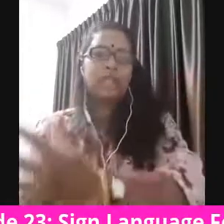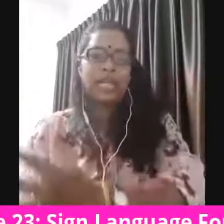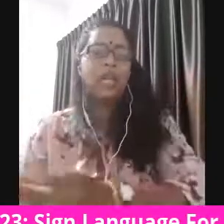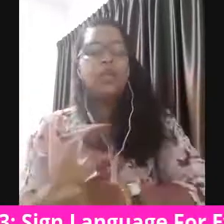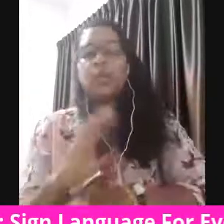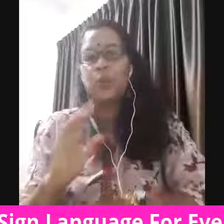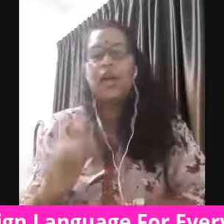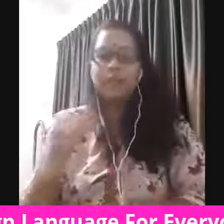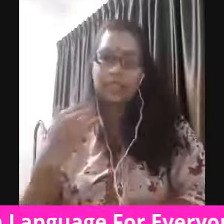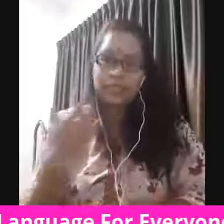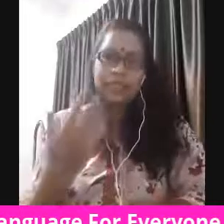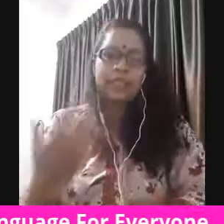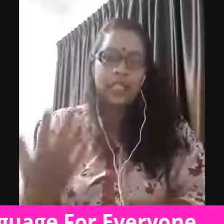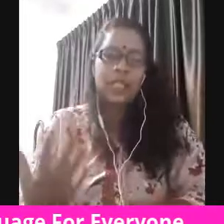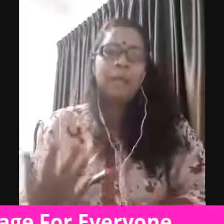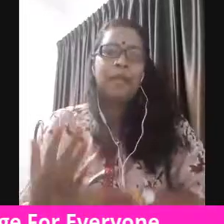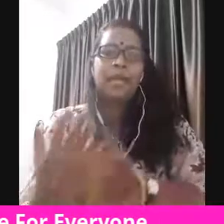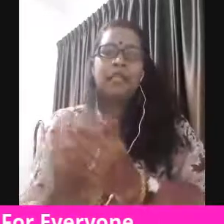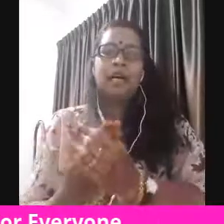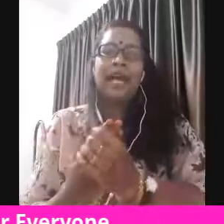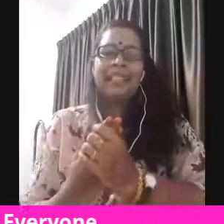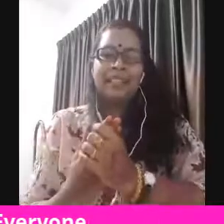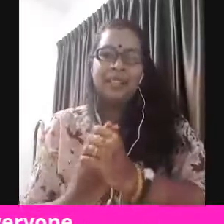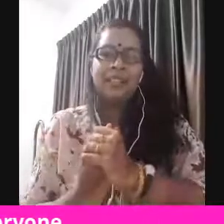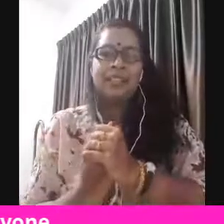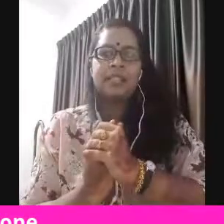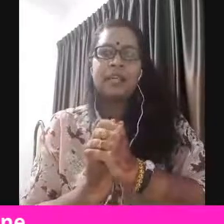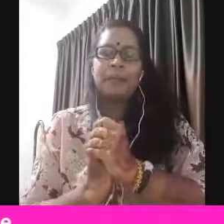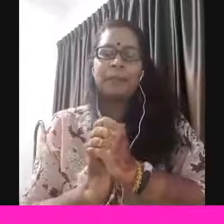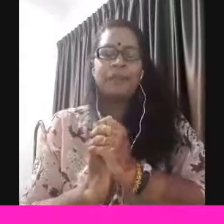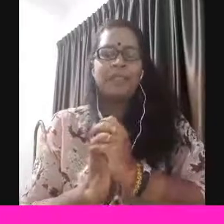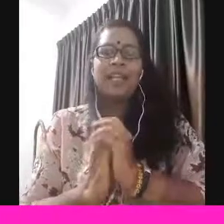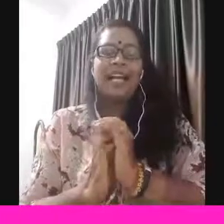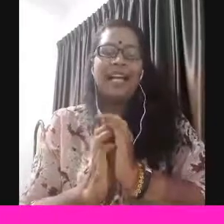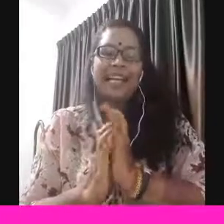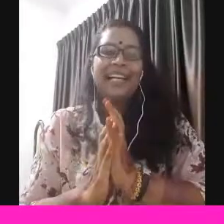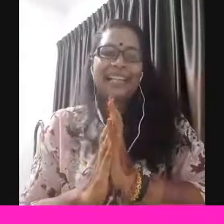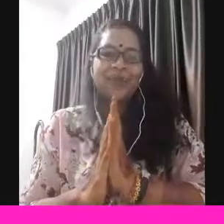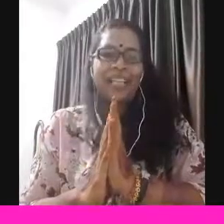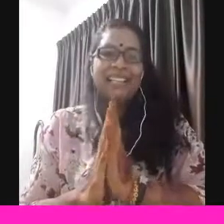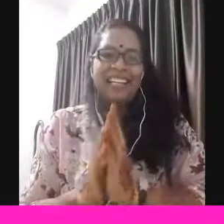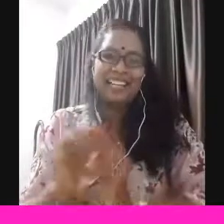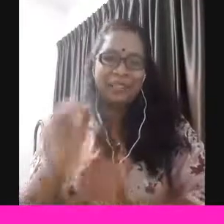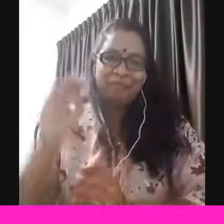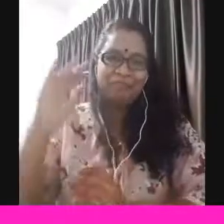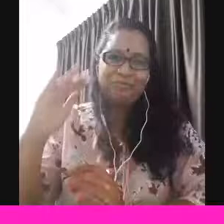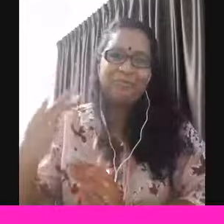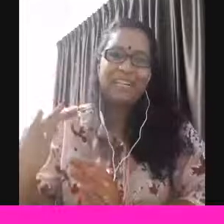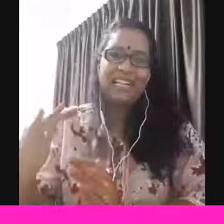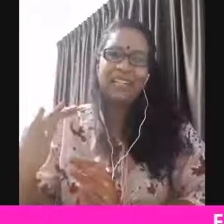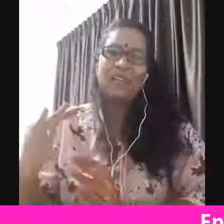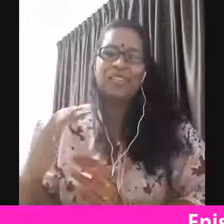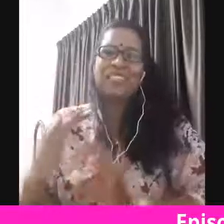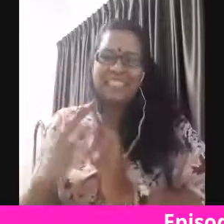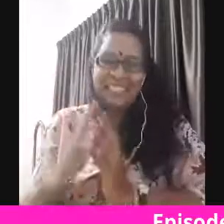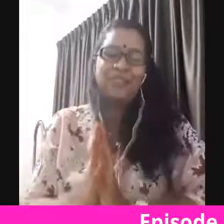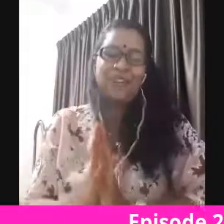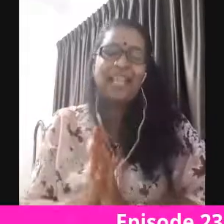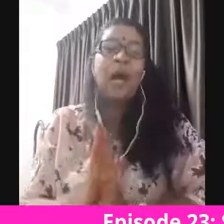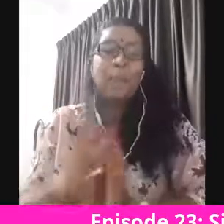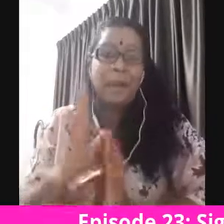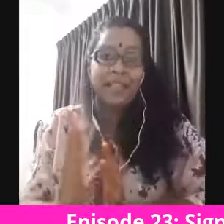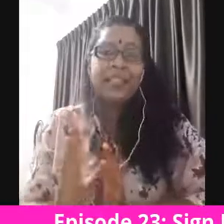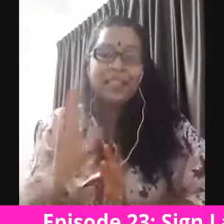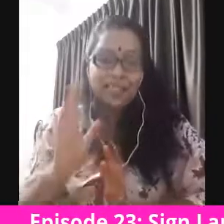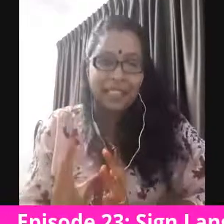cannot do that. No, we are just mhm. teach, and attendance is quite not